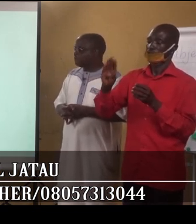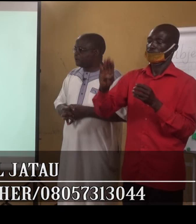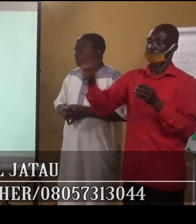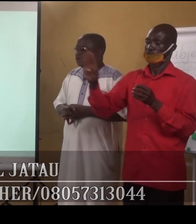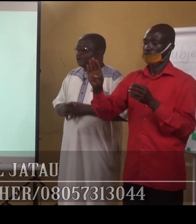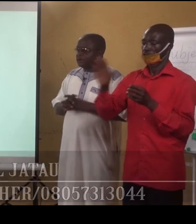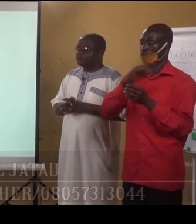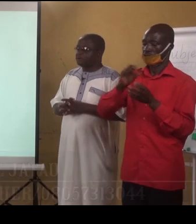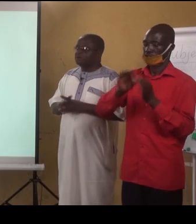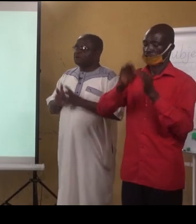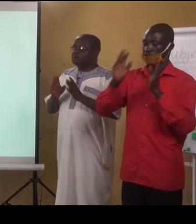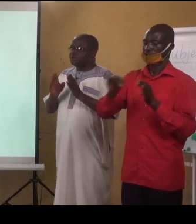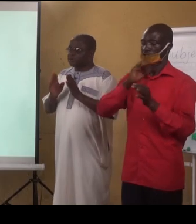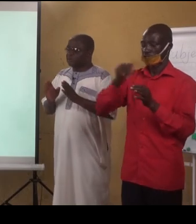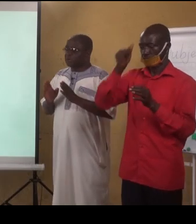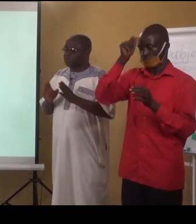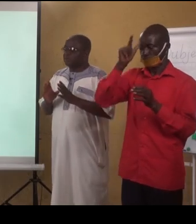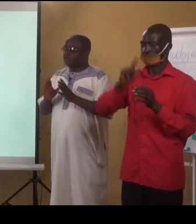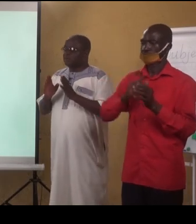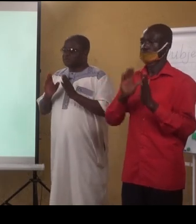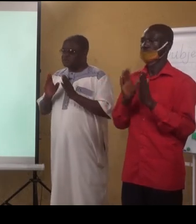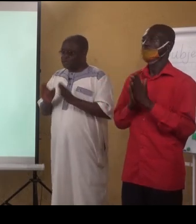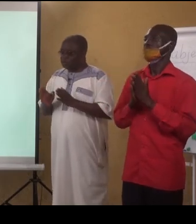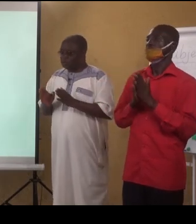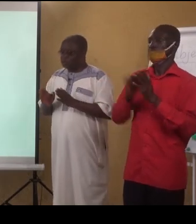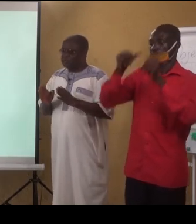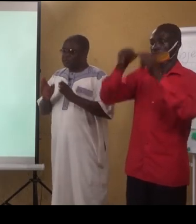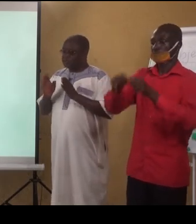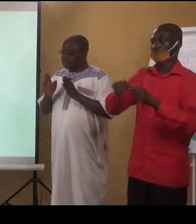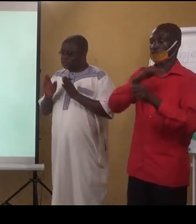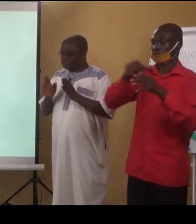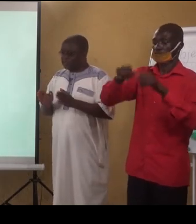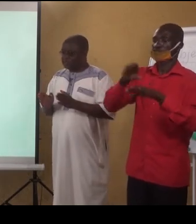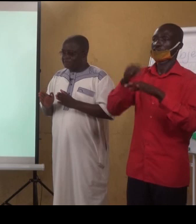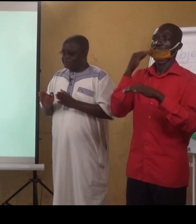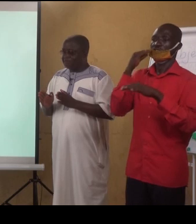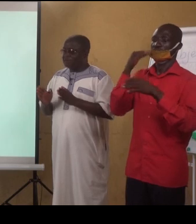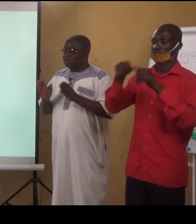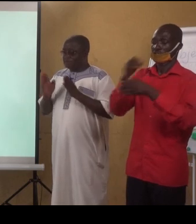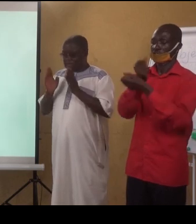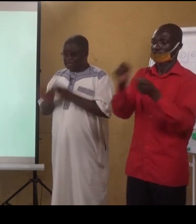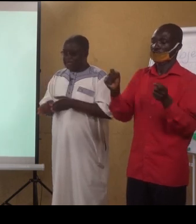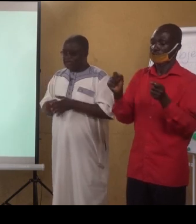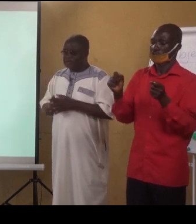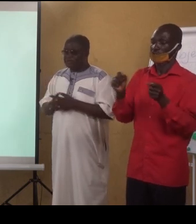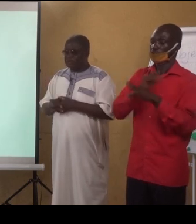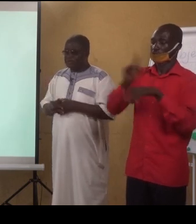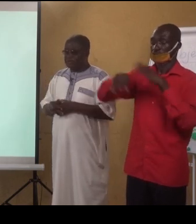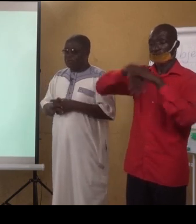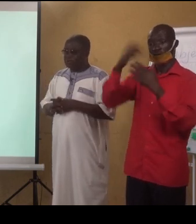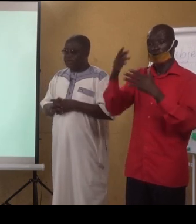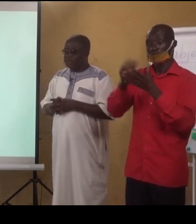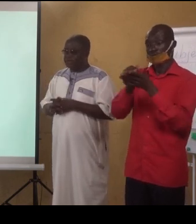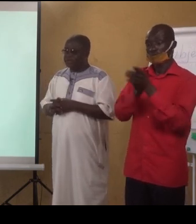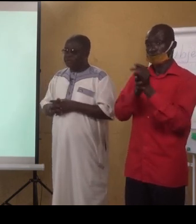080-5731-3044. Now, remember, stay home, stay safe, adhere strictly